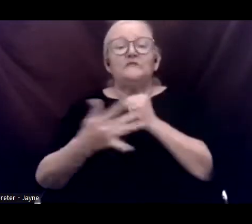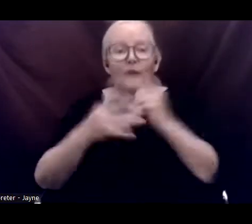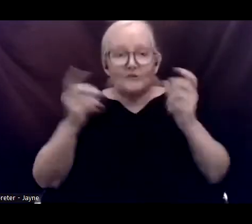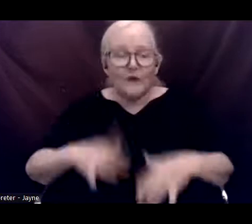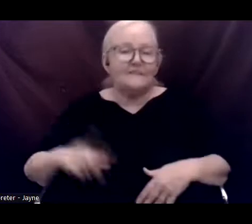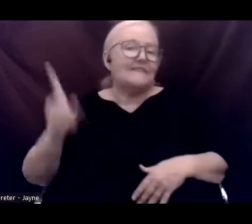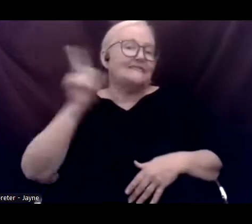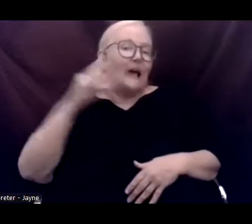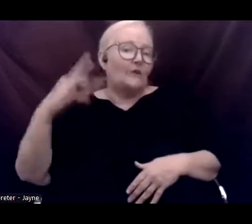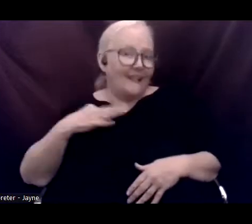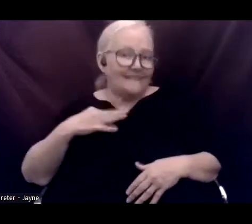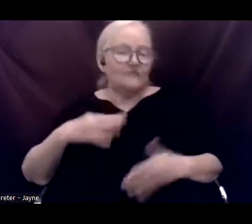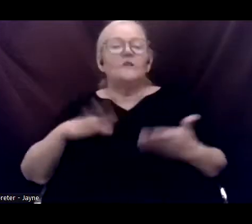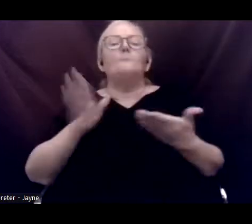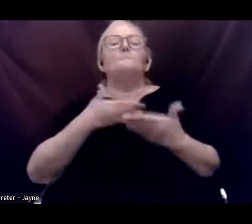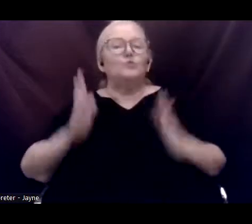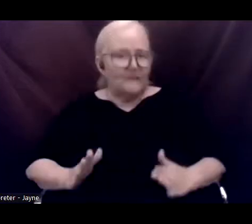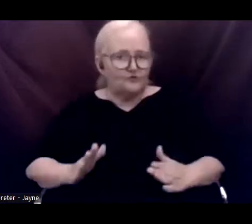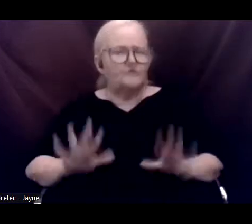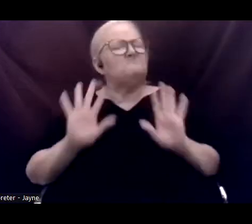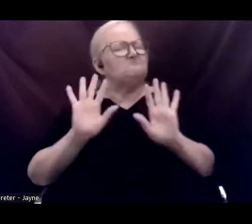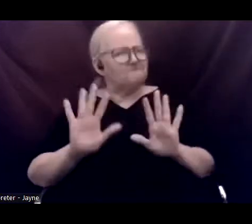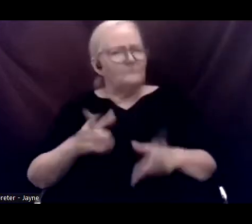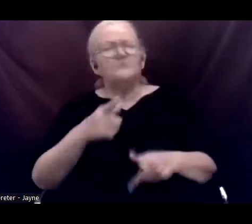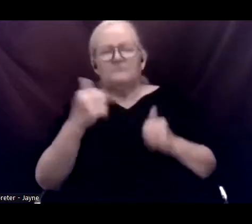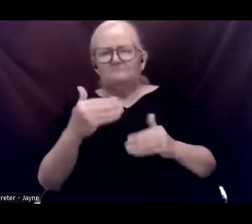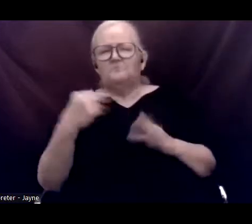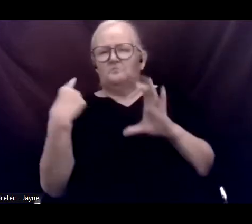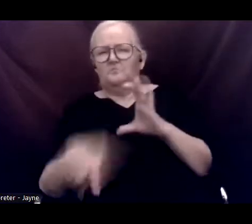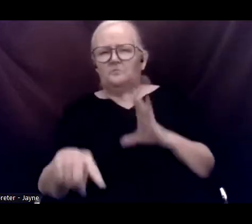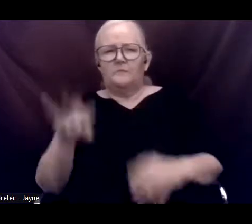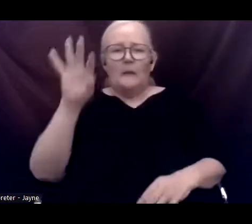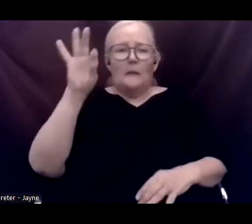and musicians. So again, please send an email to